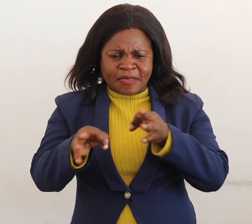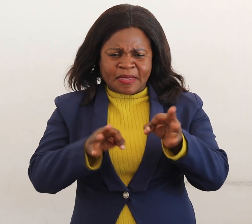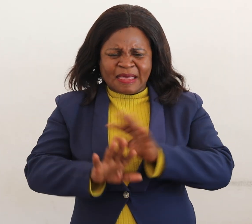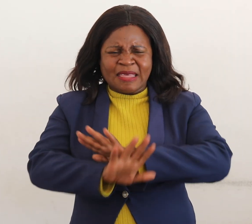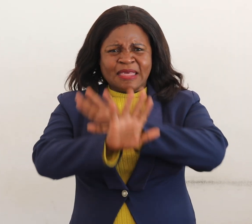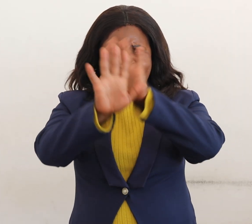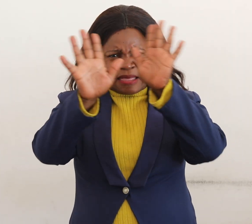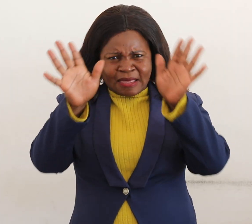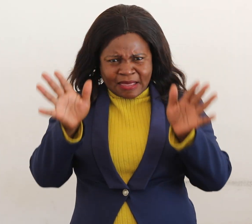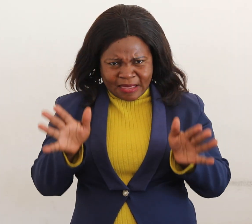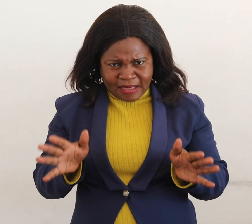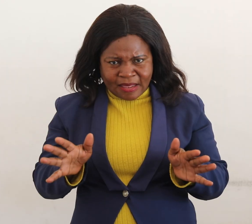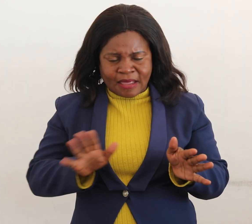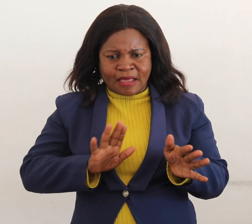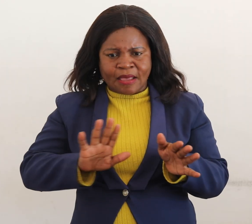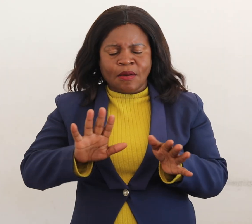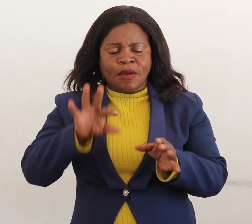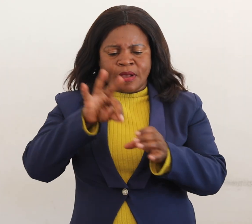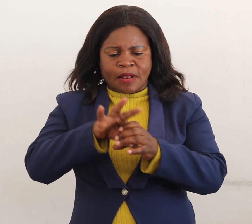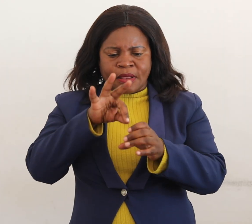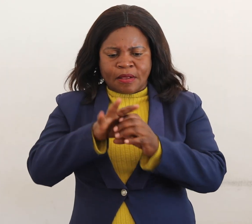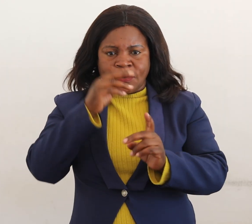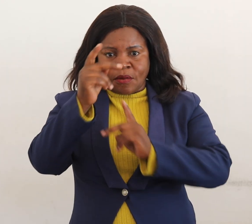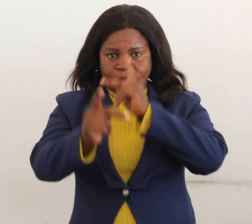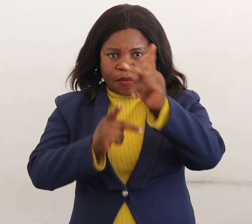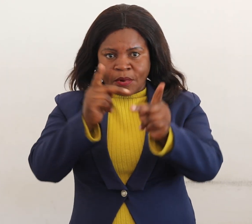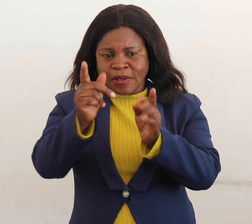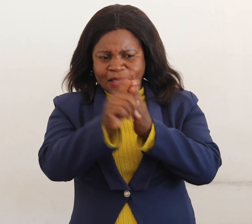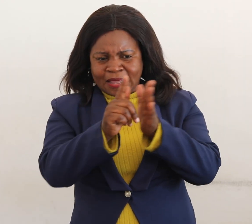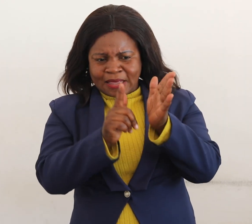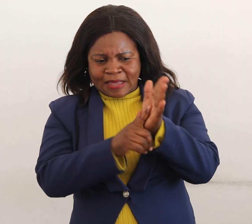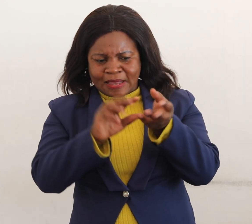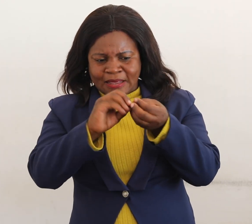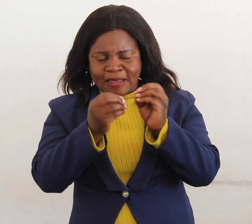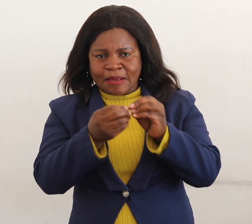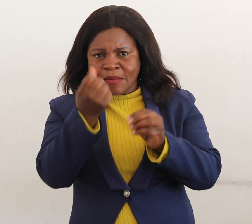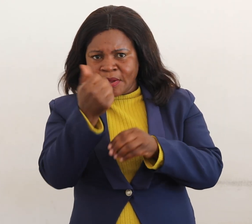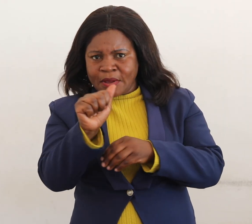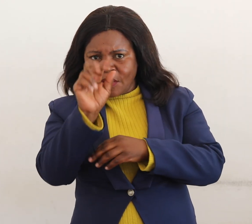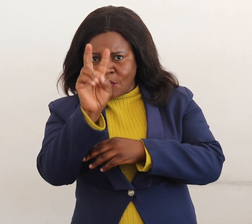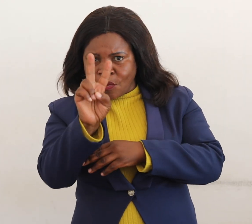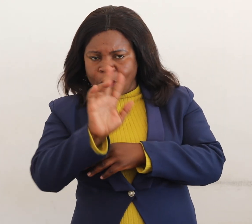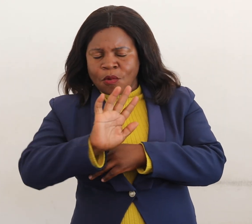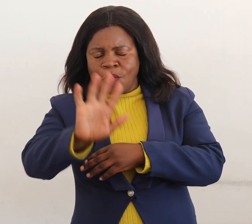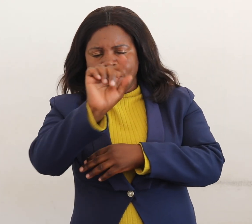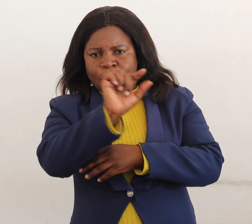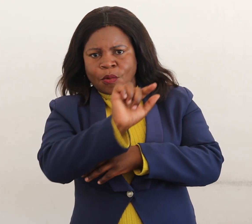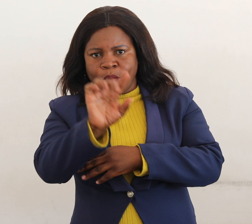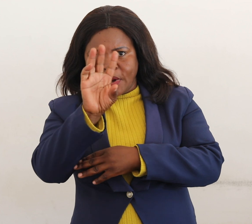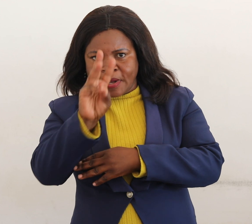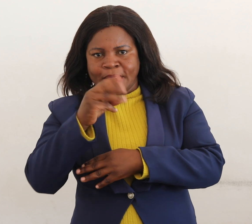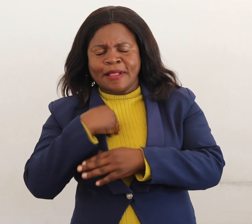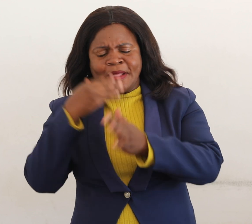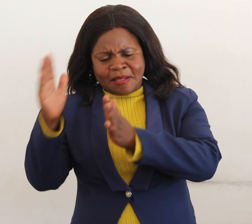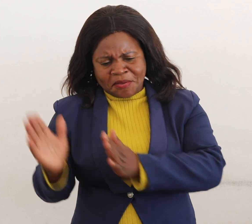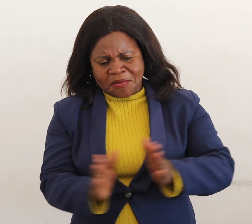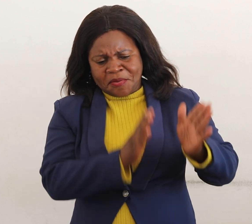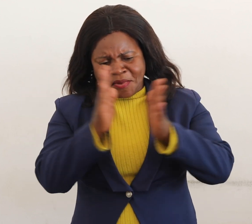the Electoral Process Act number 12 of 2026 has been prepared in